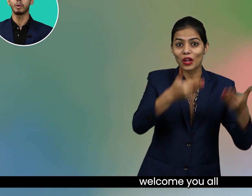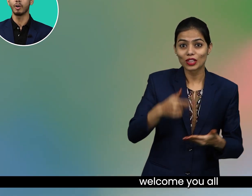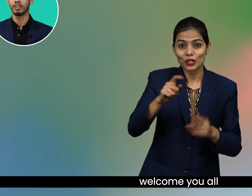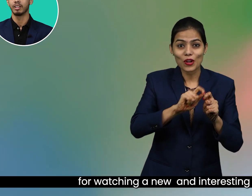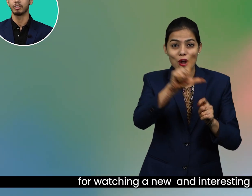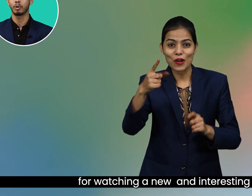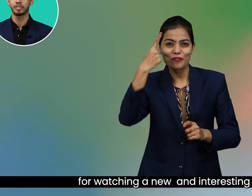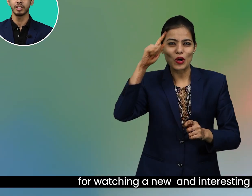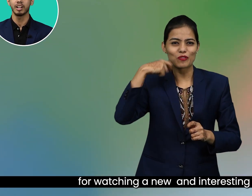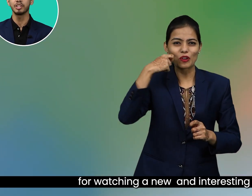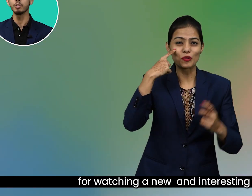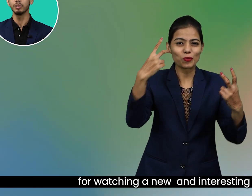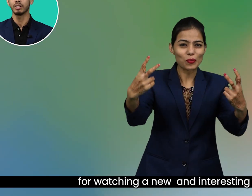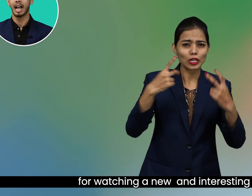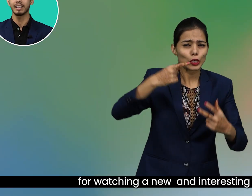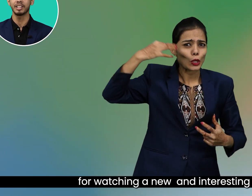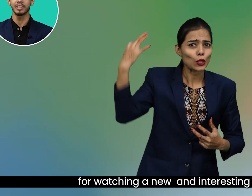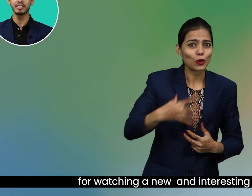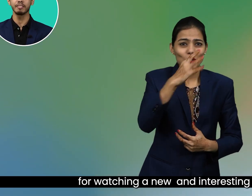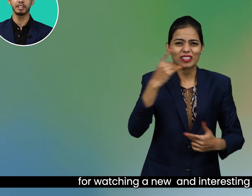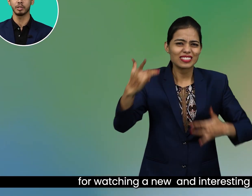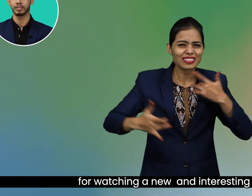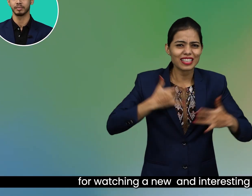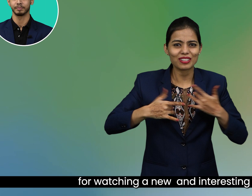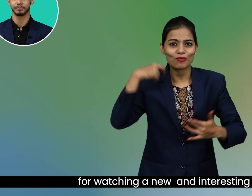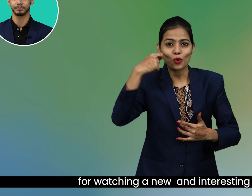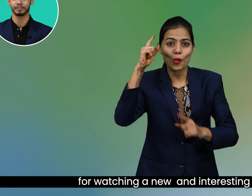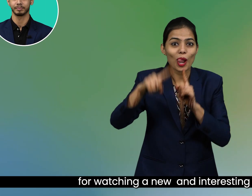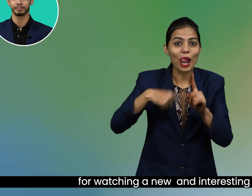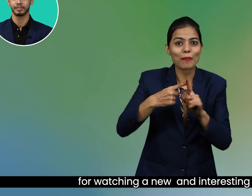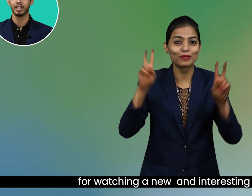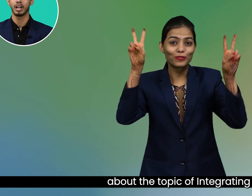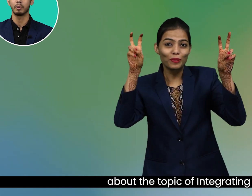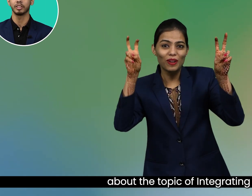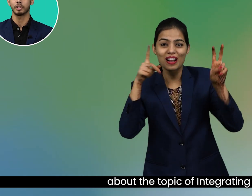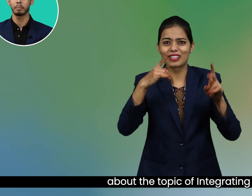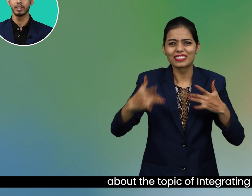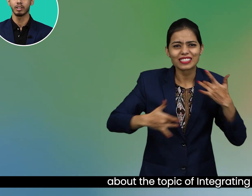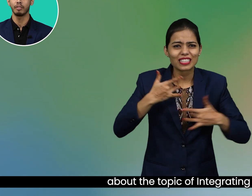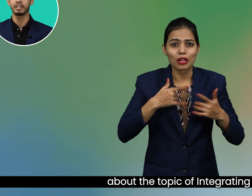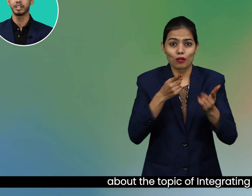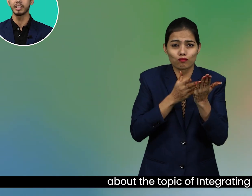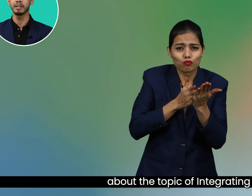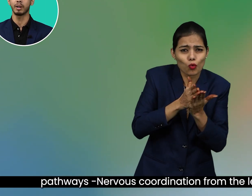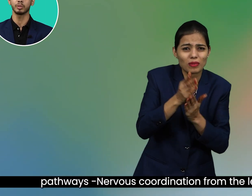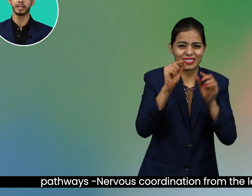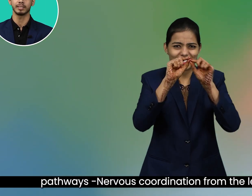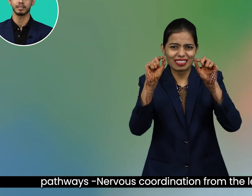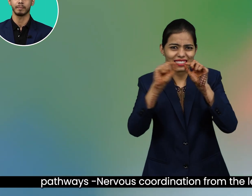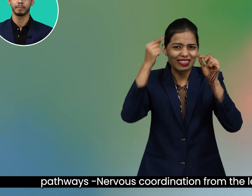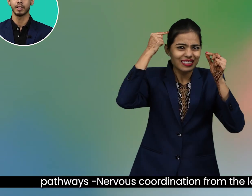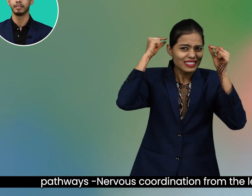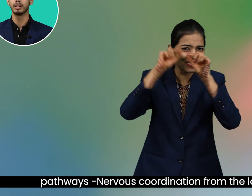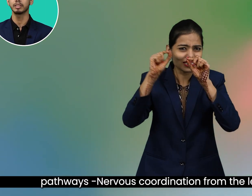Welcome you all for watching a new and interesting video about the topic of integrating